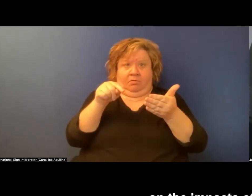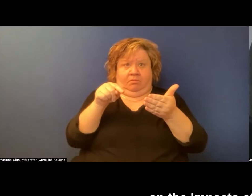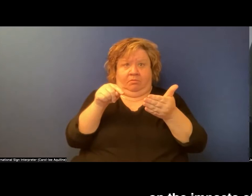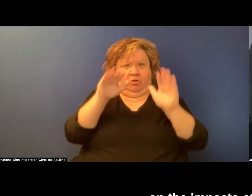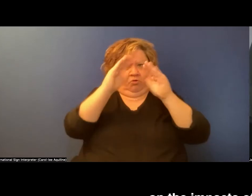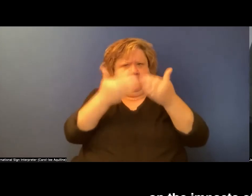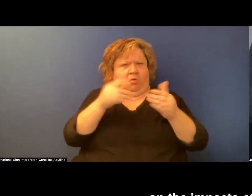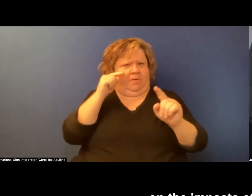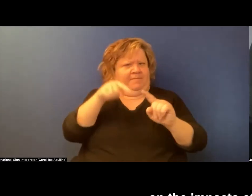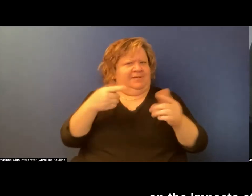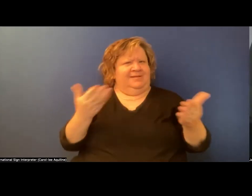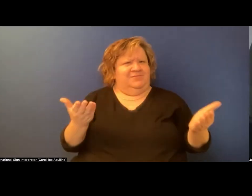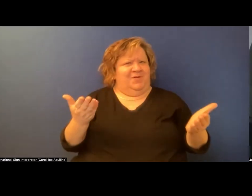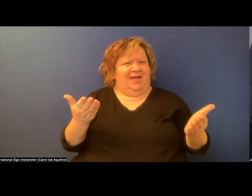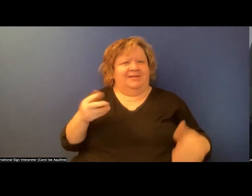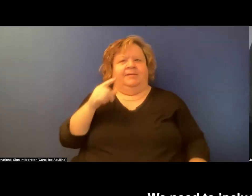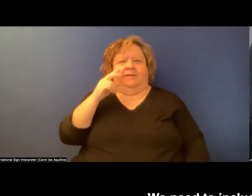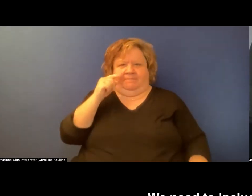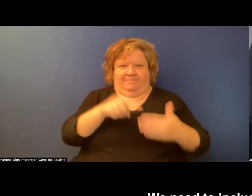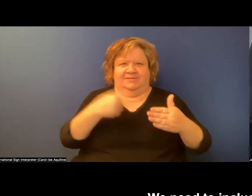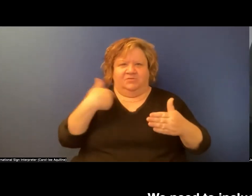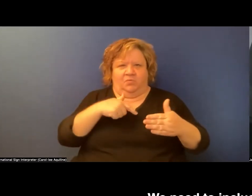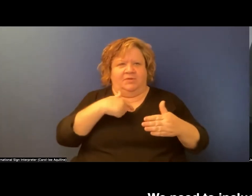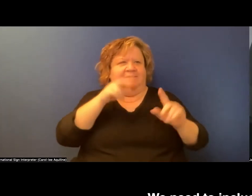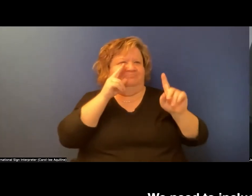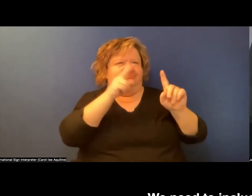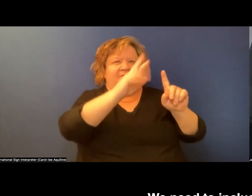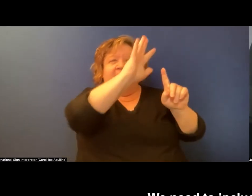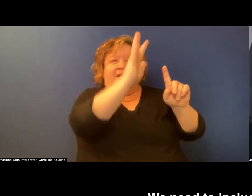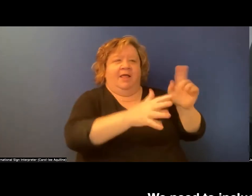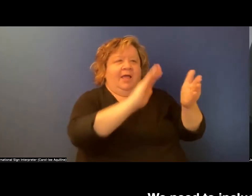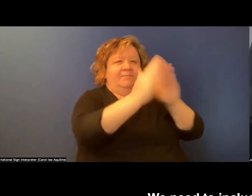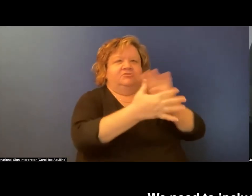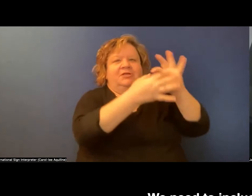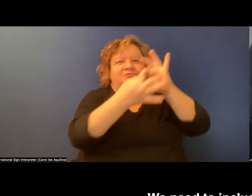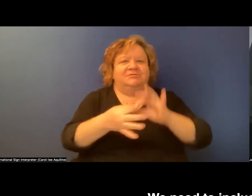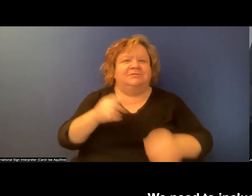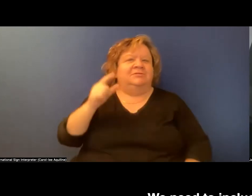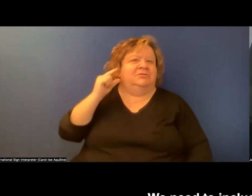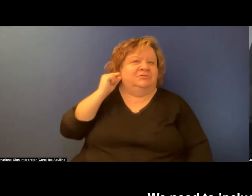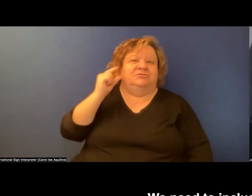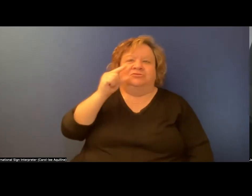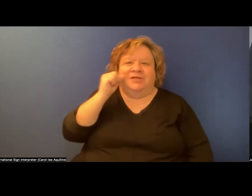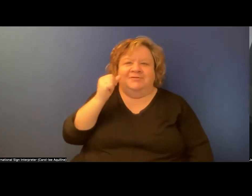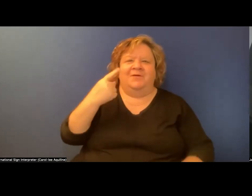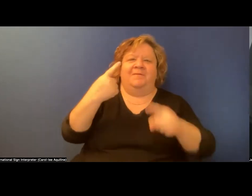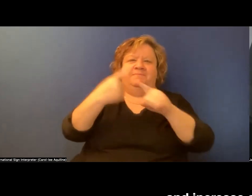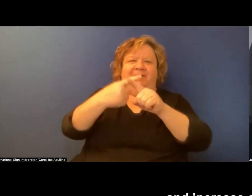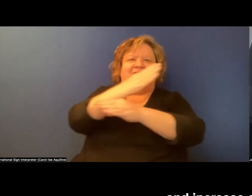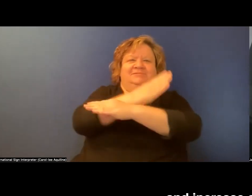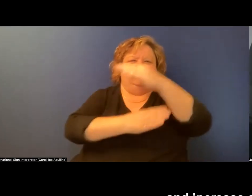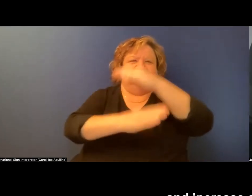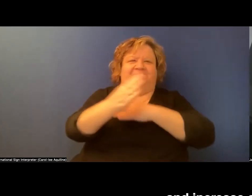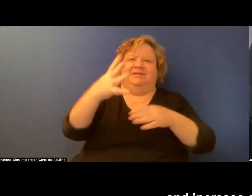through a gender and disability lens. We need to include these aspects across our analysis and theories of change,